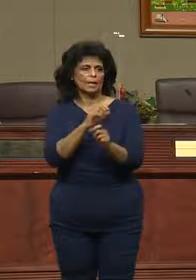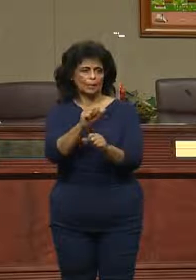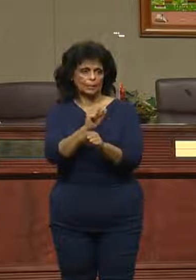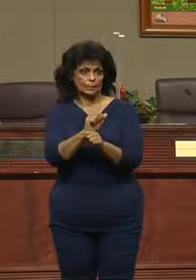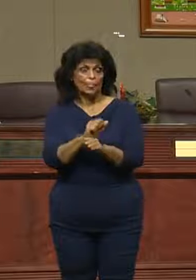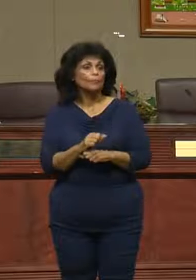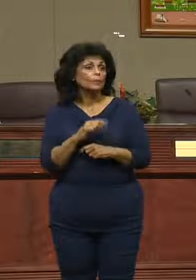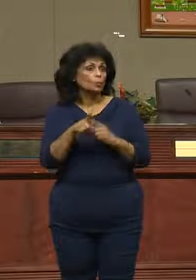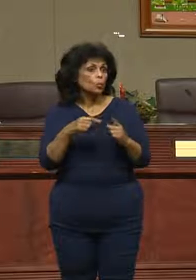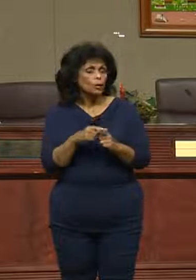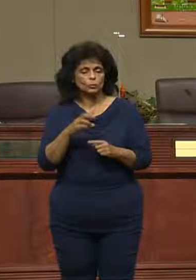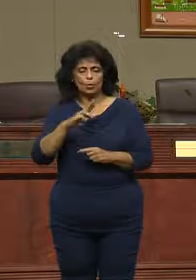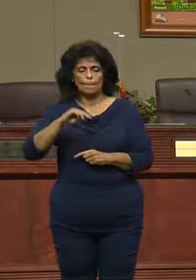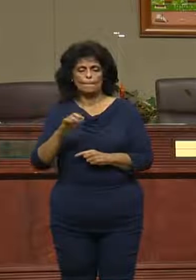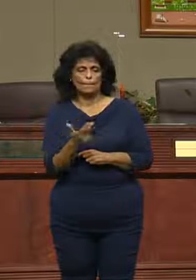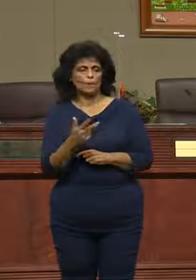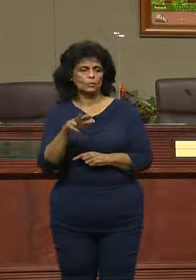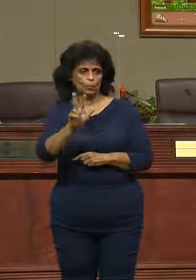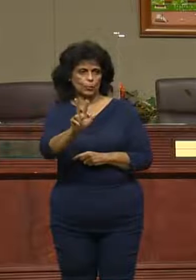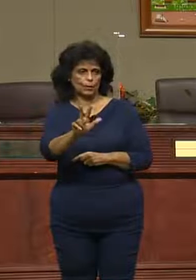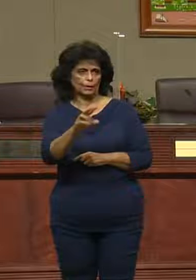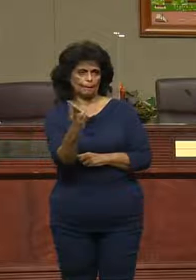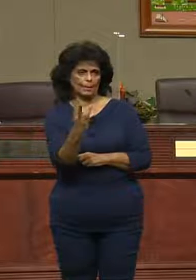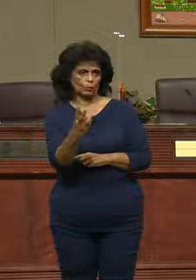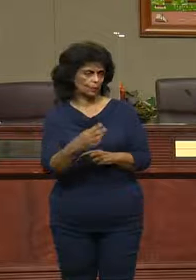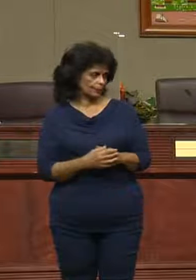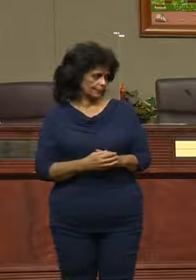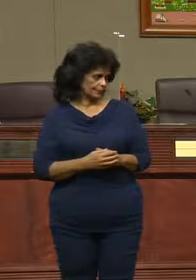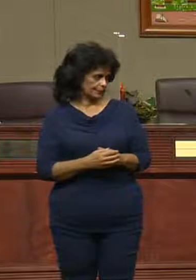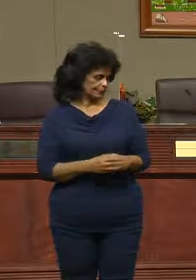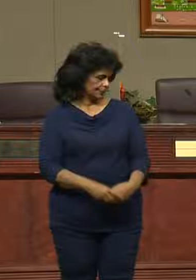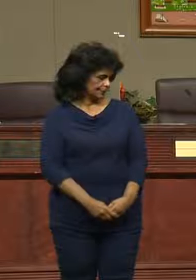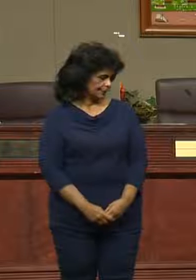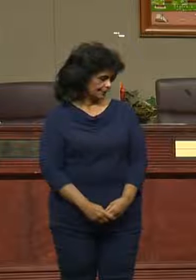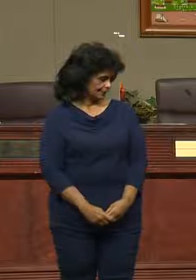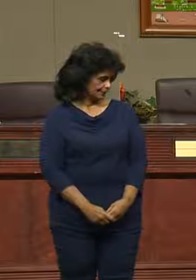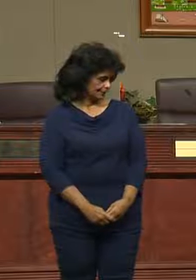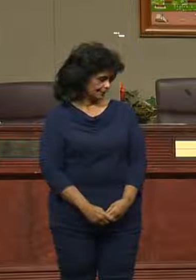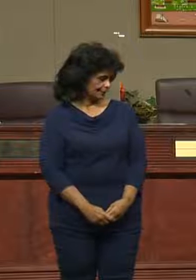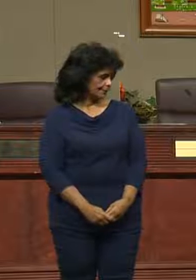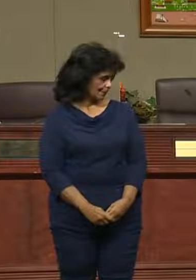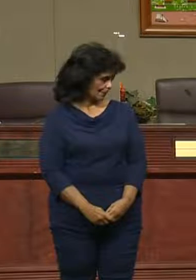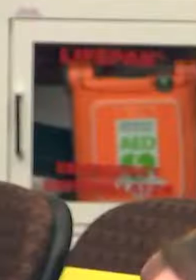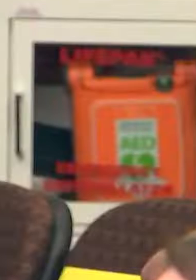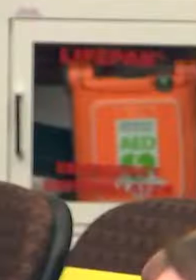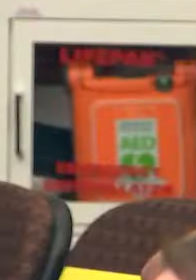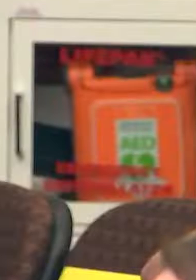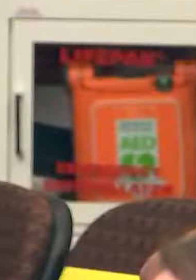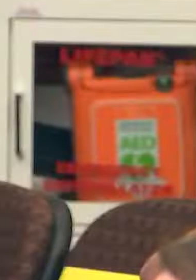Hi, Robert Guadarrama, Fox 35. Mayor Demings, come on down. Let's talk about CPAC.